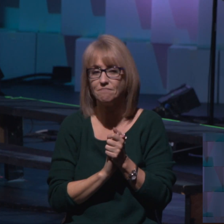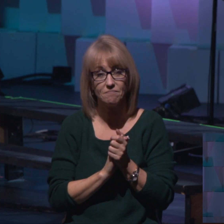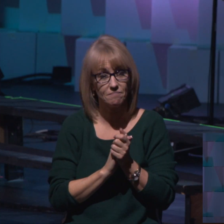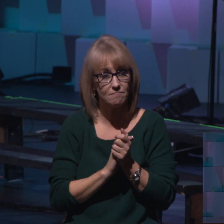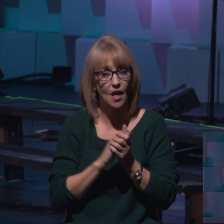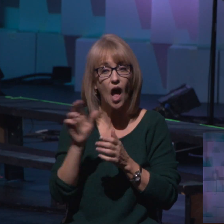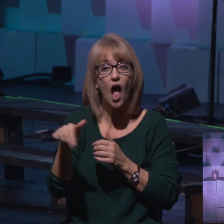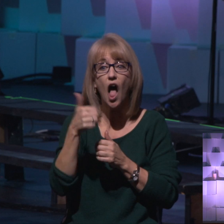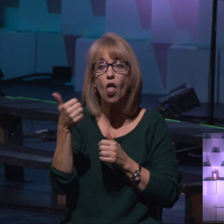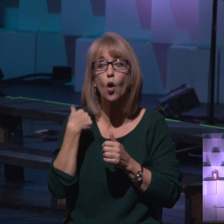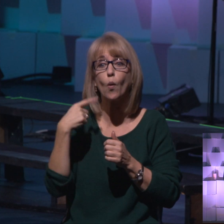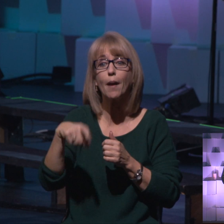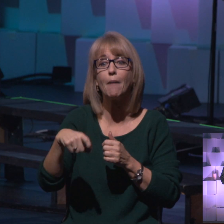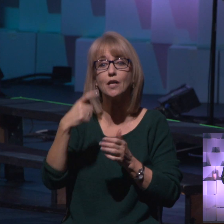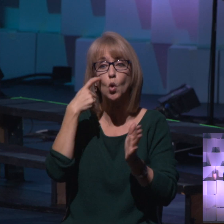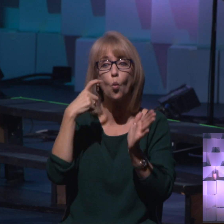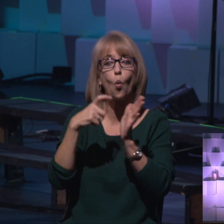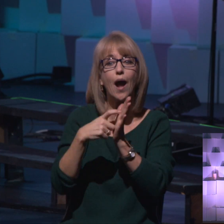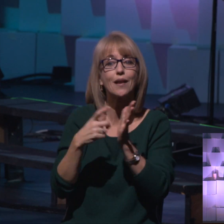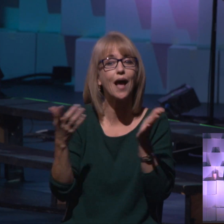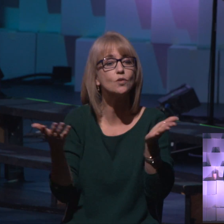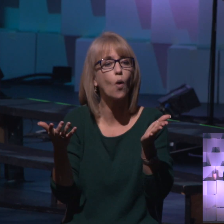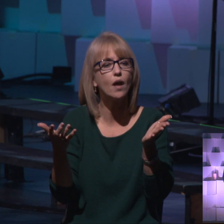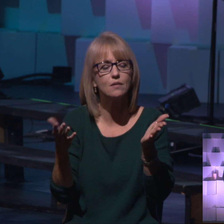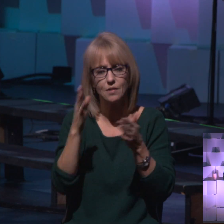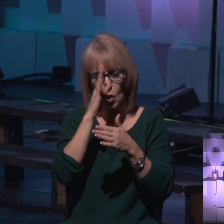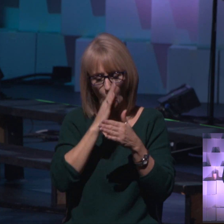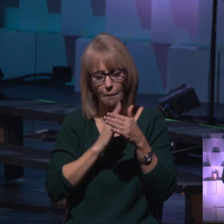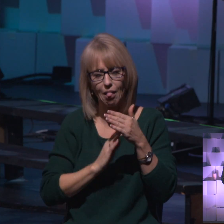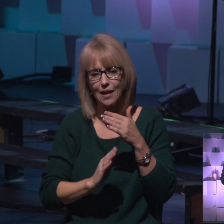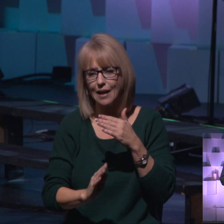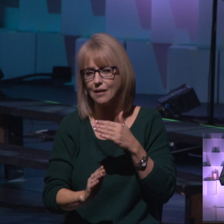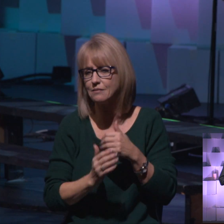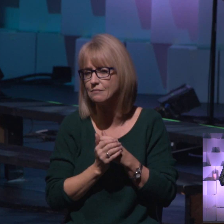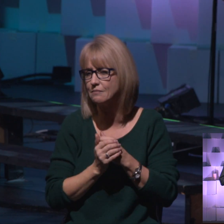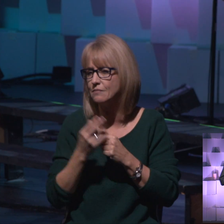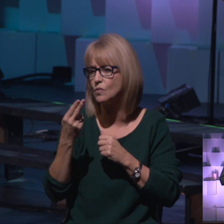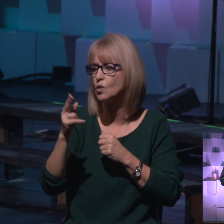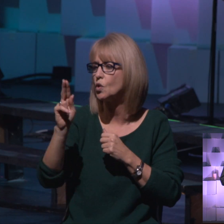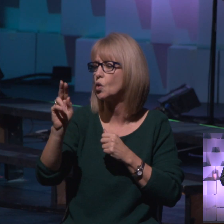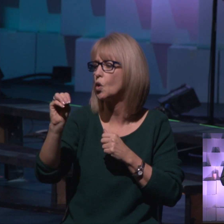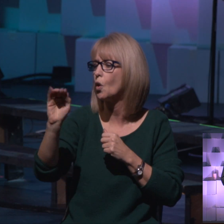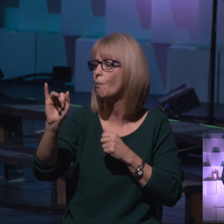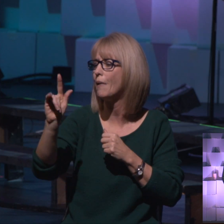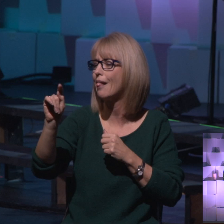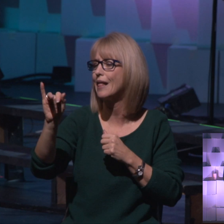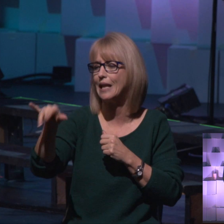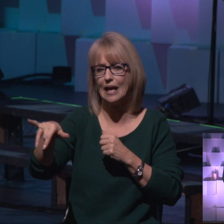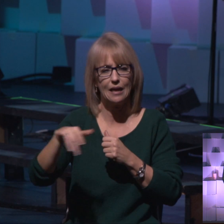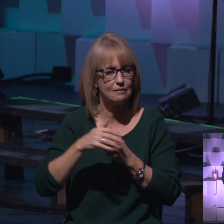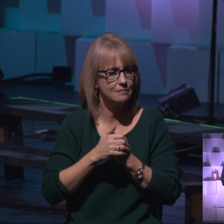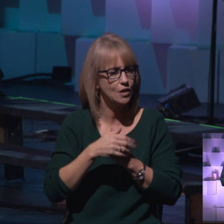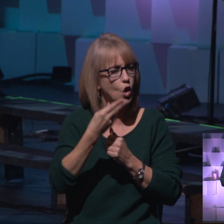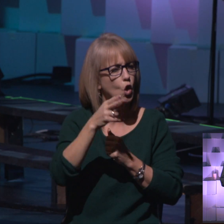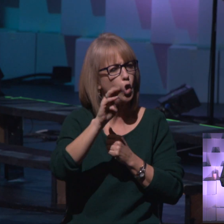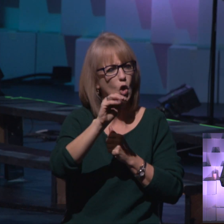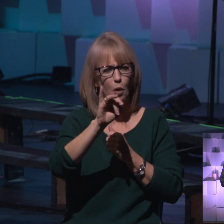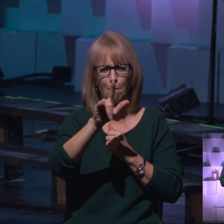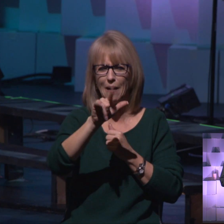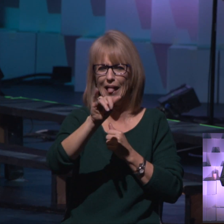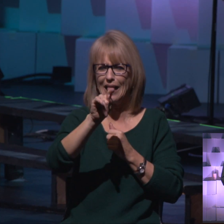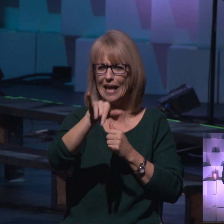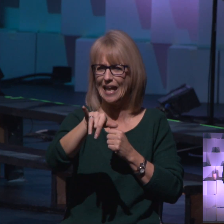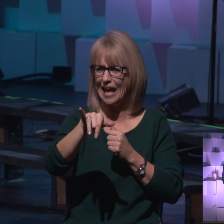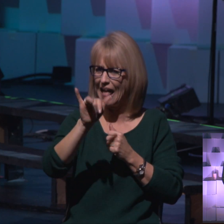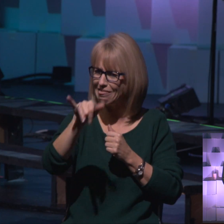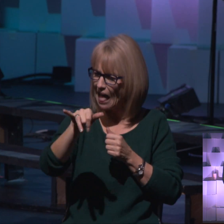of humility. Just humility and what that means. We see Mary demonstrating it, saying it so over and over. Humility is such a strong part